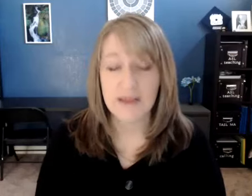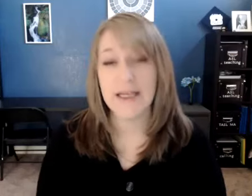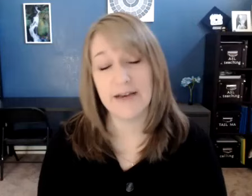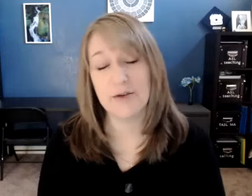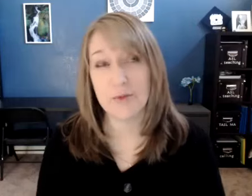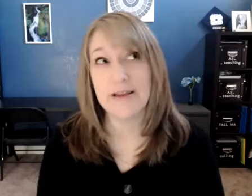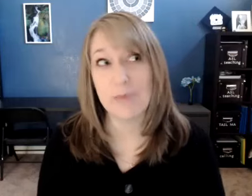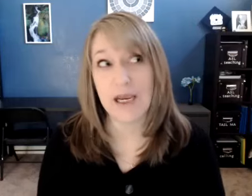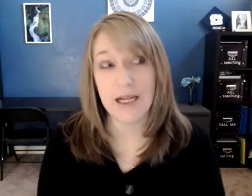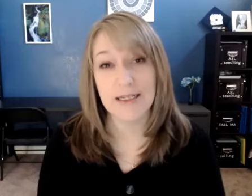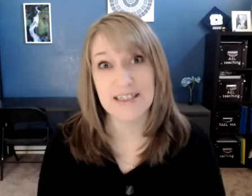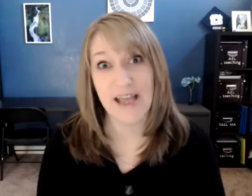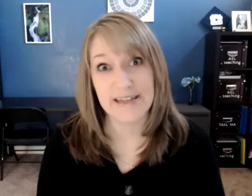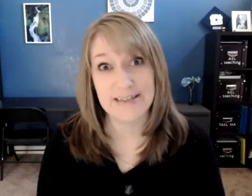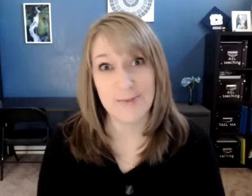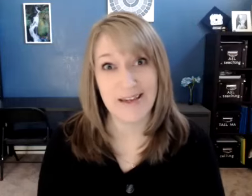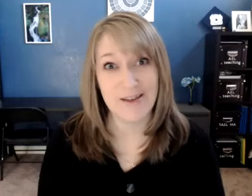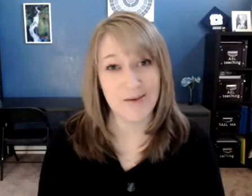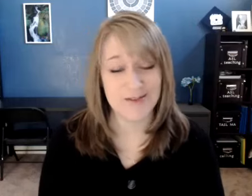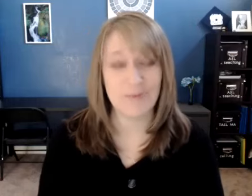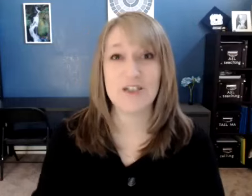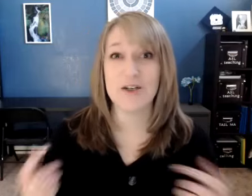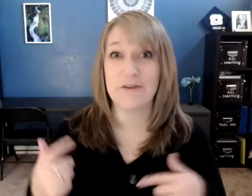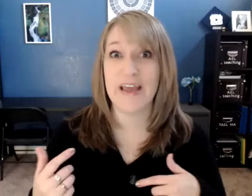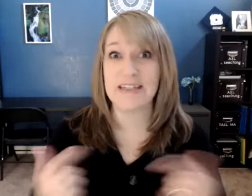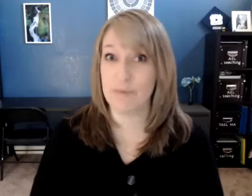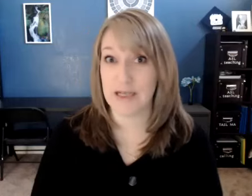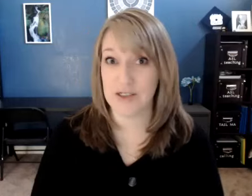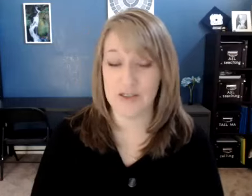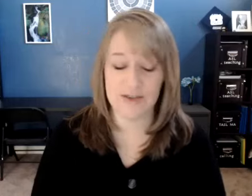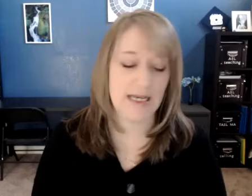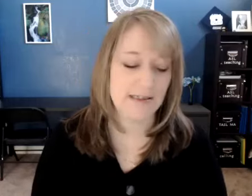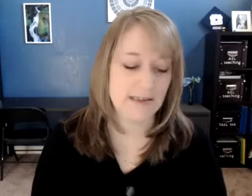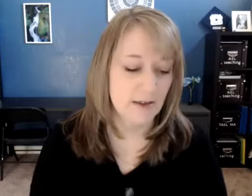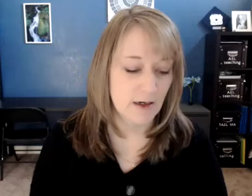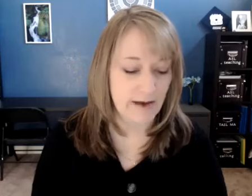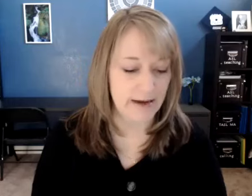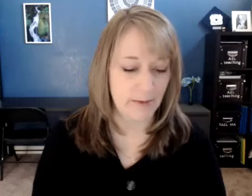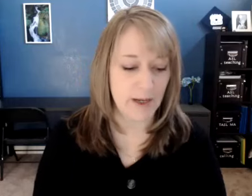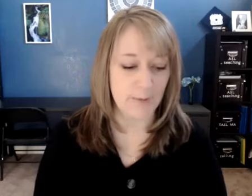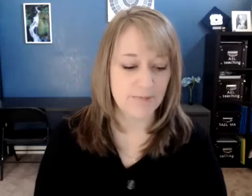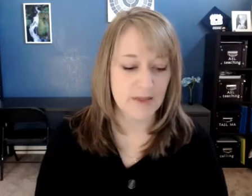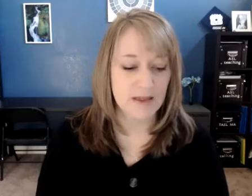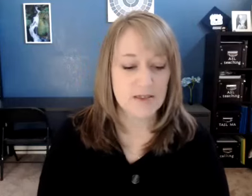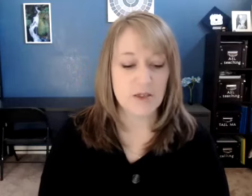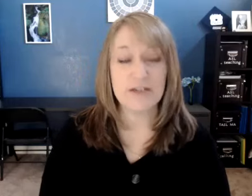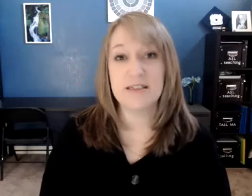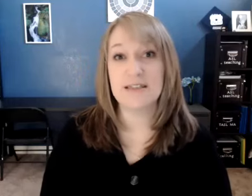and have it really mean it's nice to meet you. So make sure your face matches your signs. All right, here we go. So here's the sign